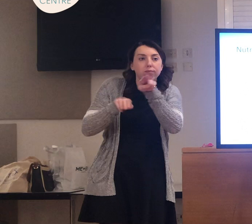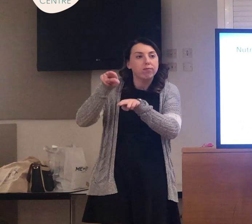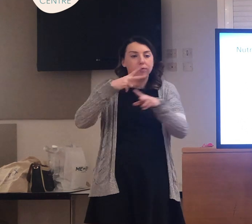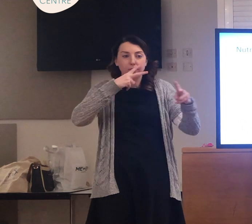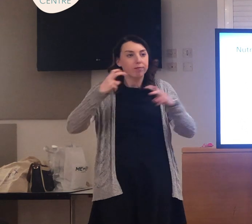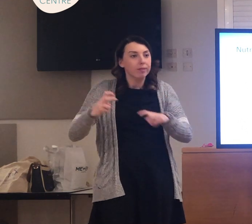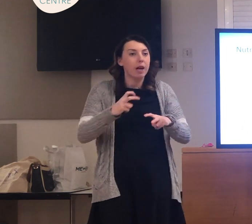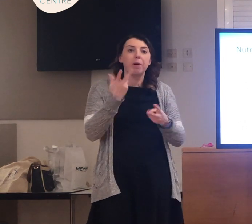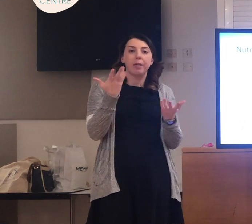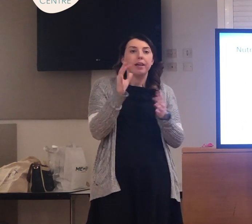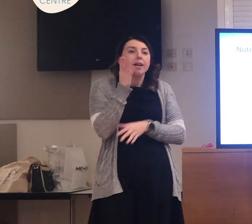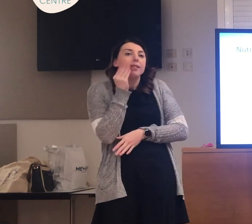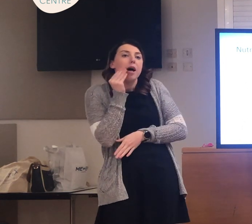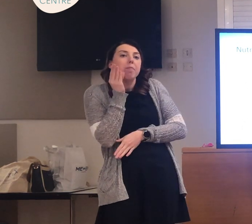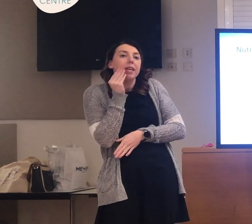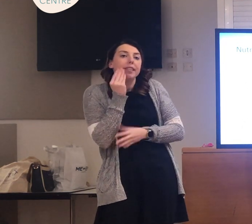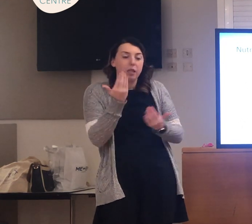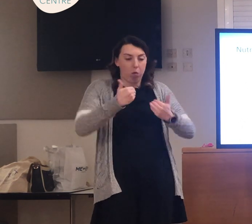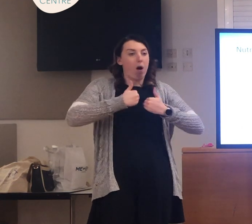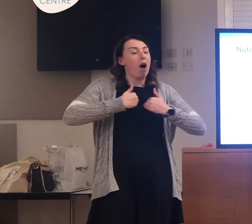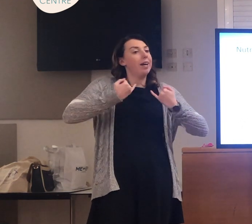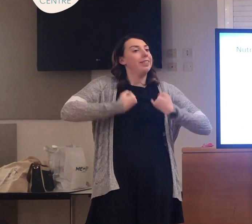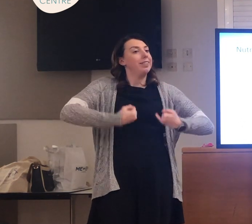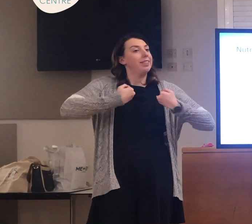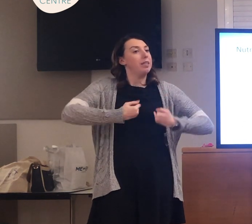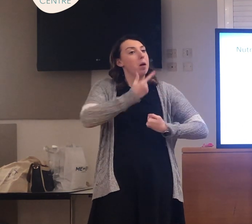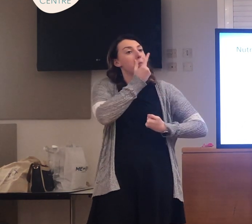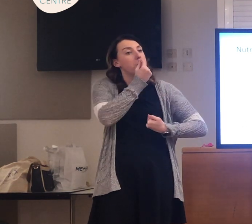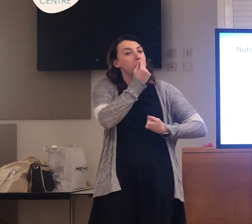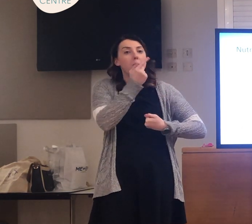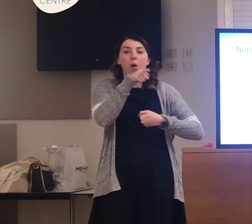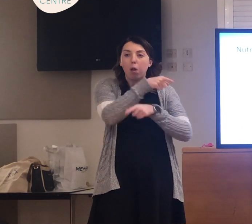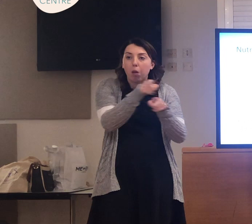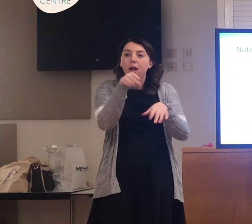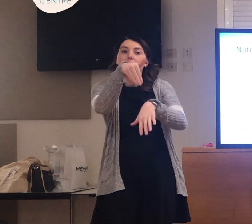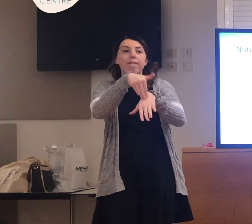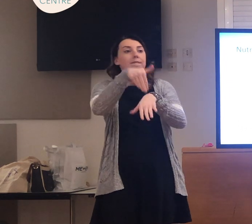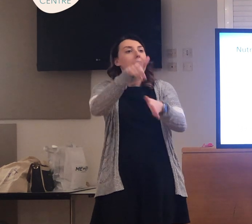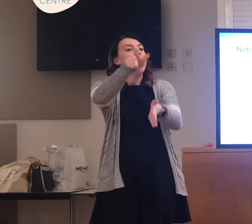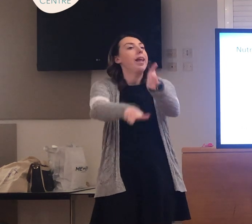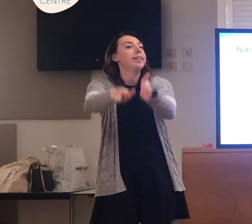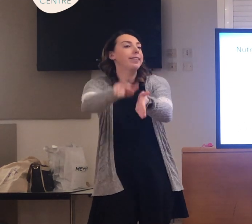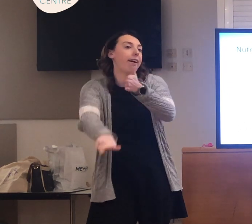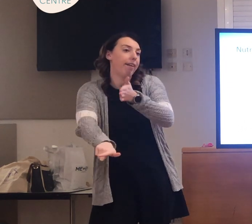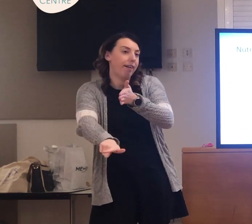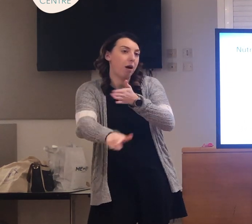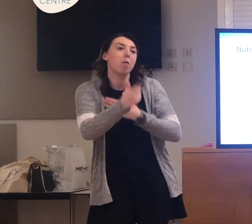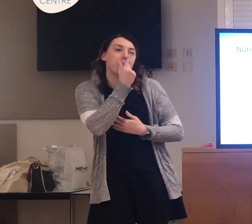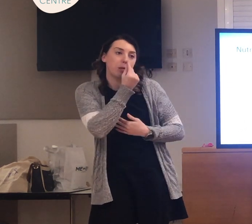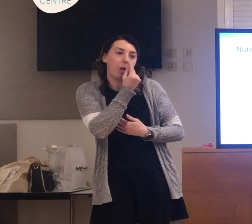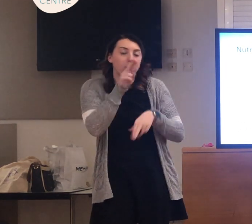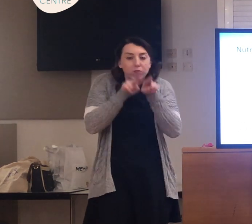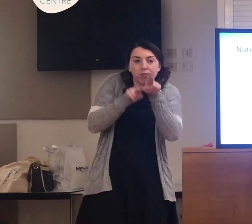like diabetes and heart disease might be a problem for you further down the line. But the beauty